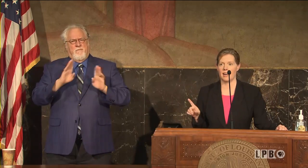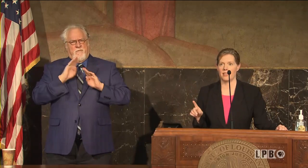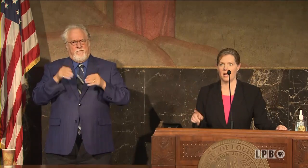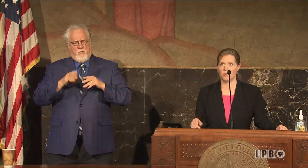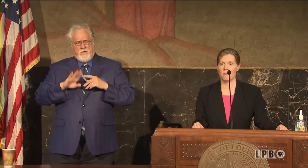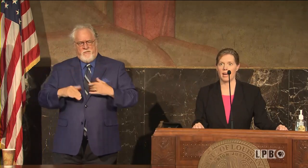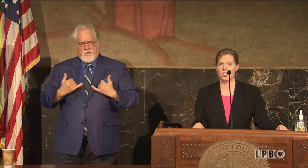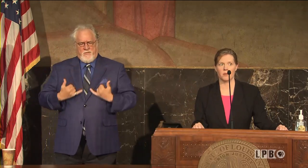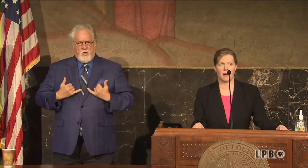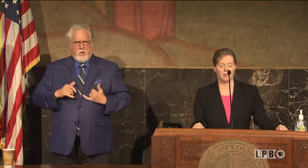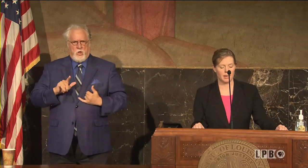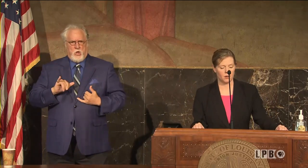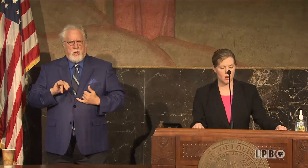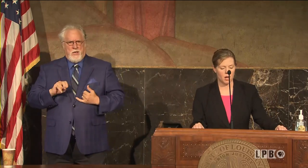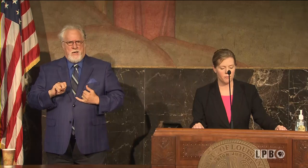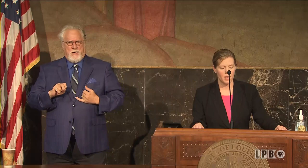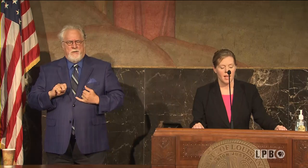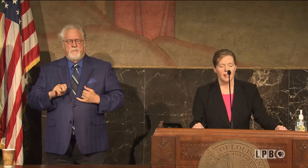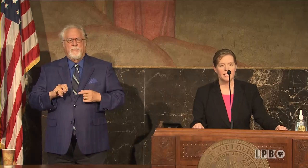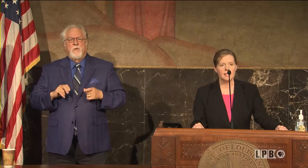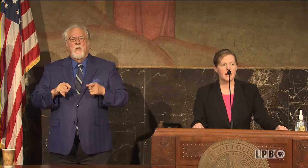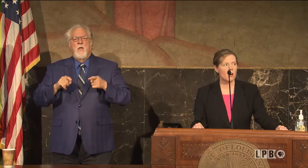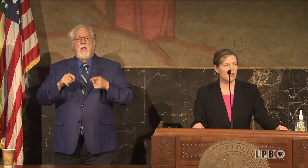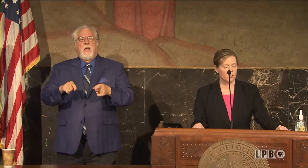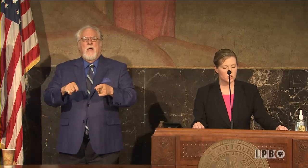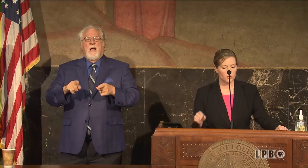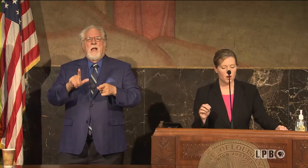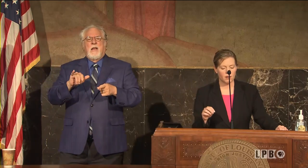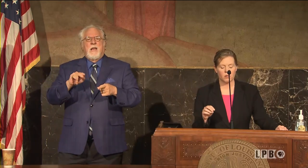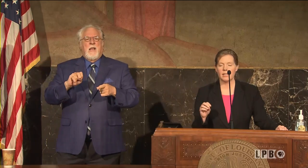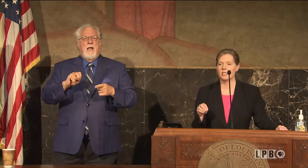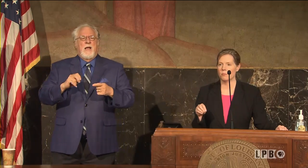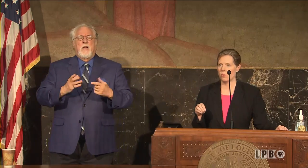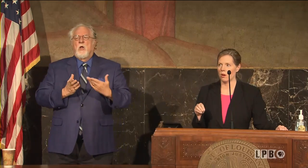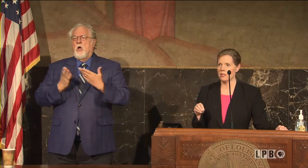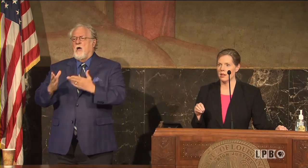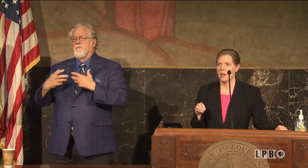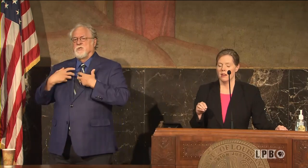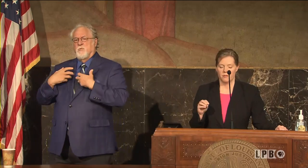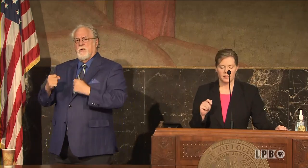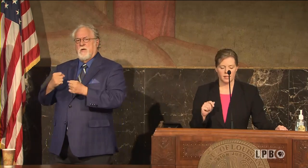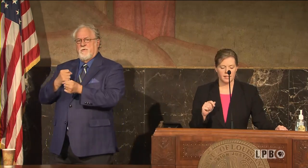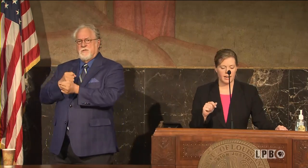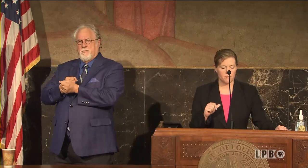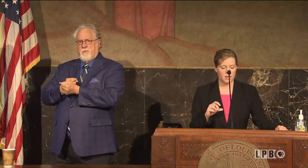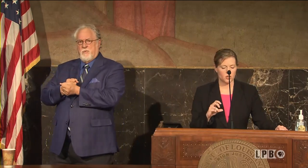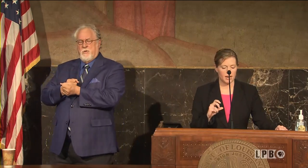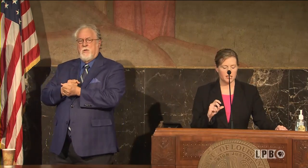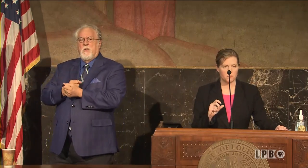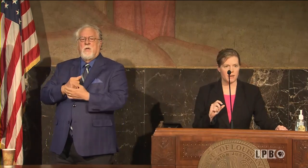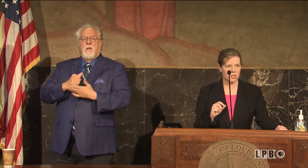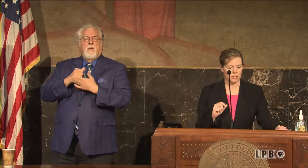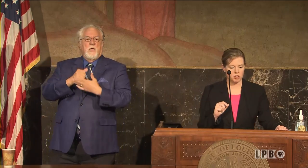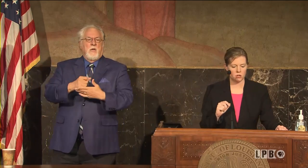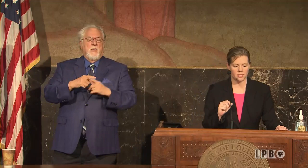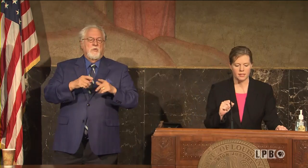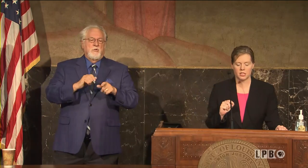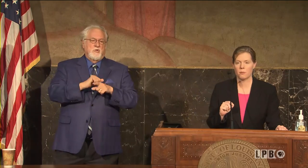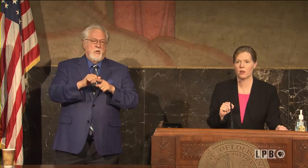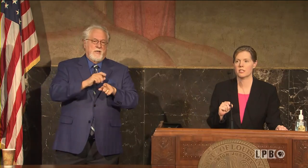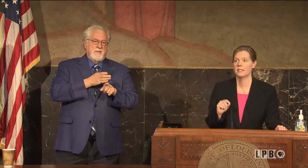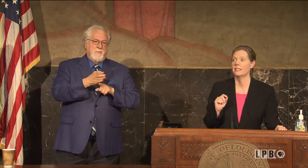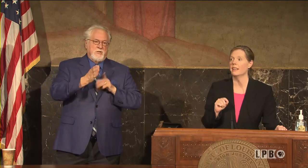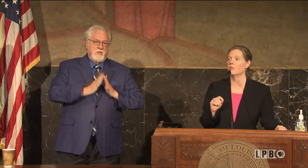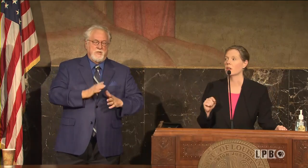existing line that I'll remind you about later on. This line offers recovery support facilitated by trained specialists to